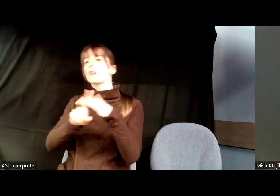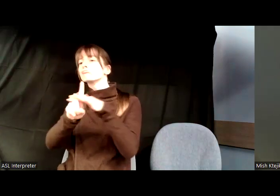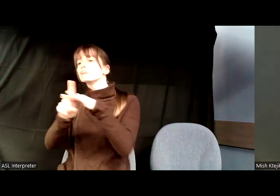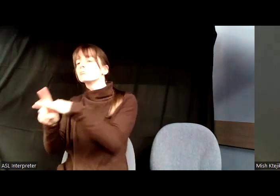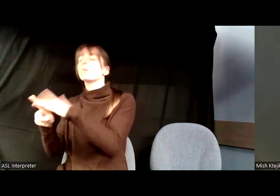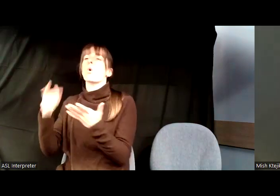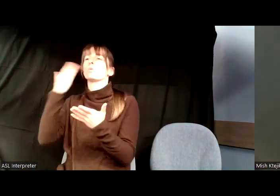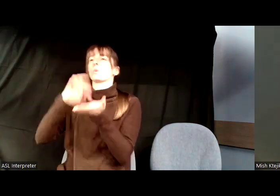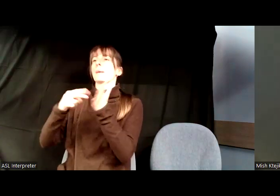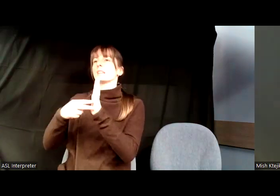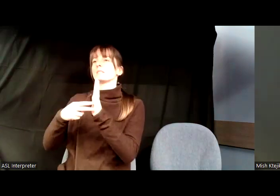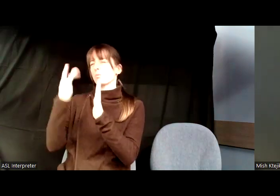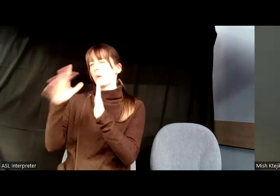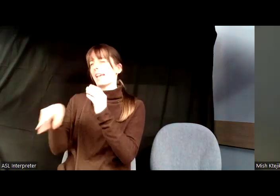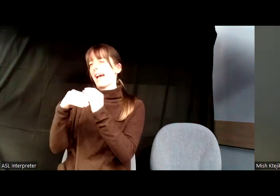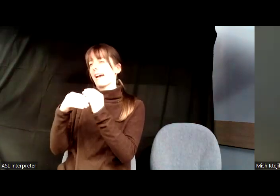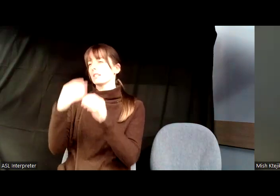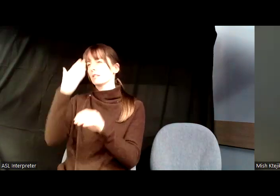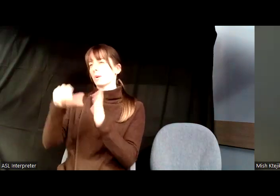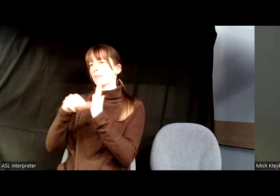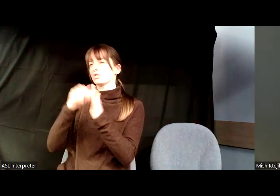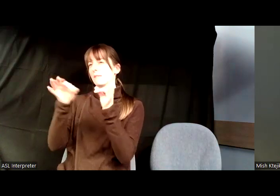define it. You want me just to walk through it or?